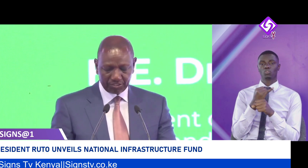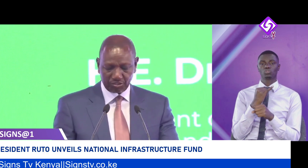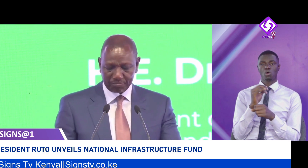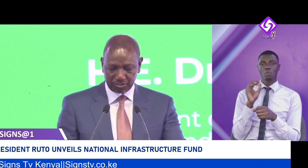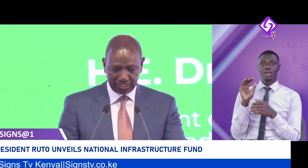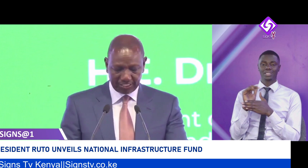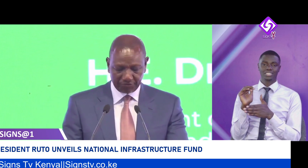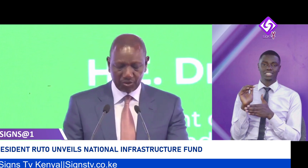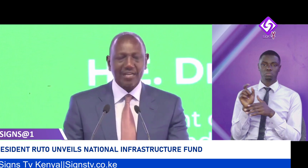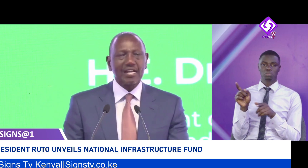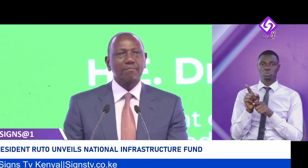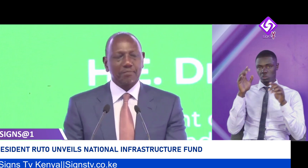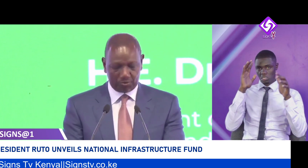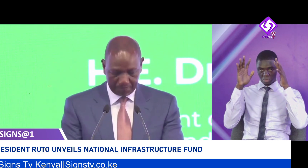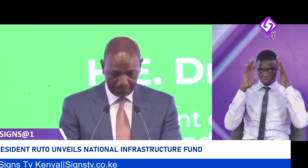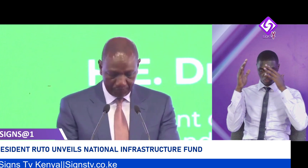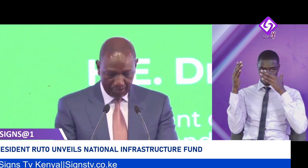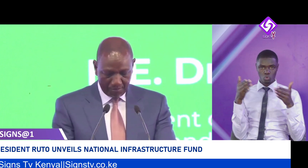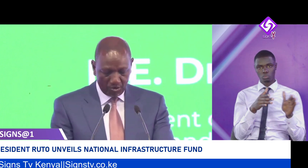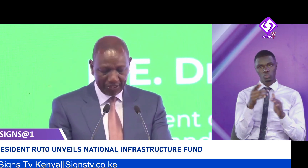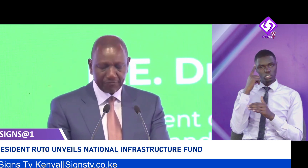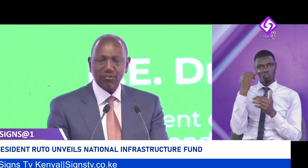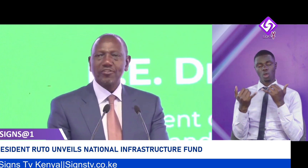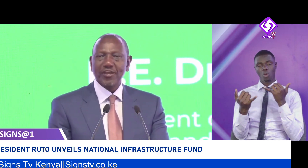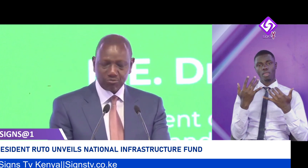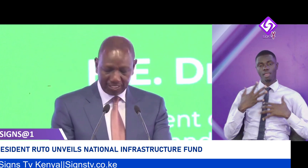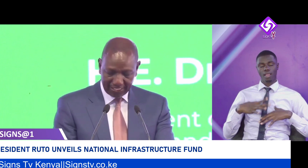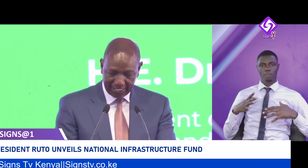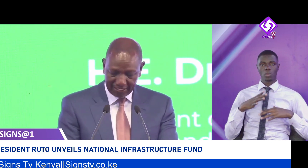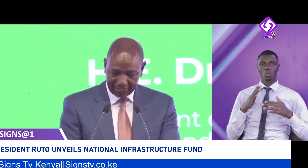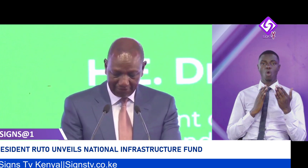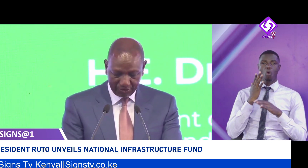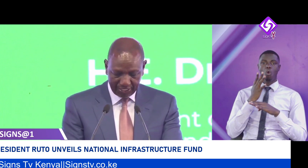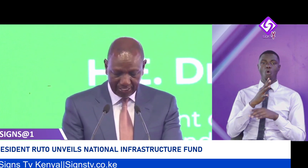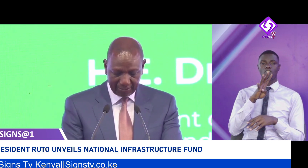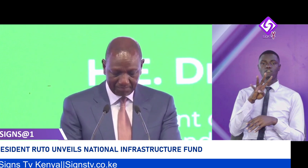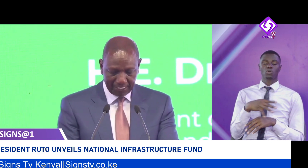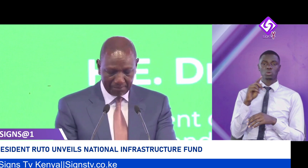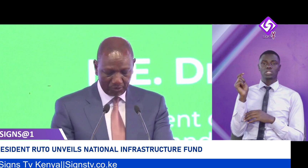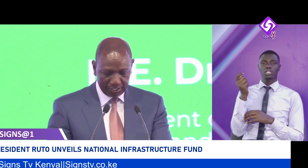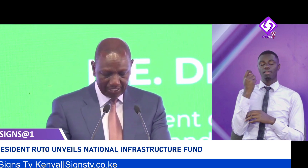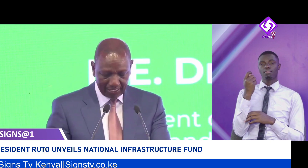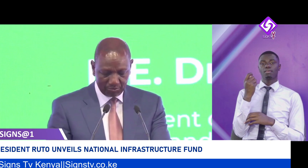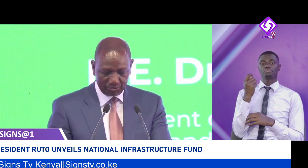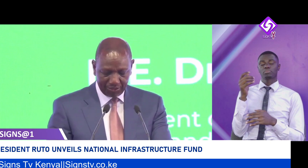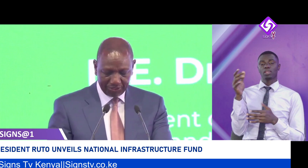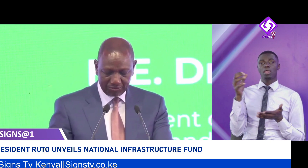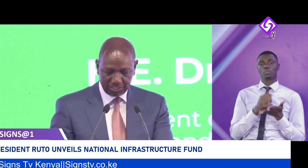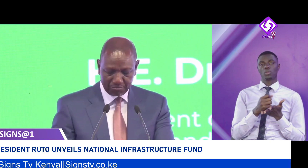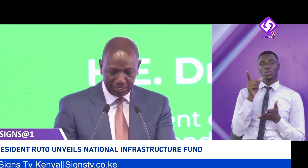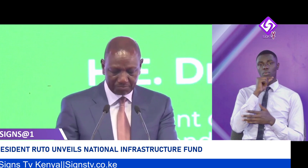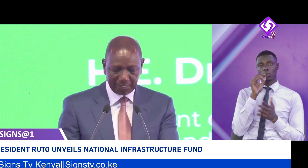innovation opportunities for our young people. More than 4,000 Kenyans have already been employed here, with 1,000 more